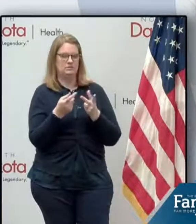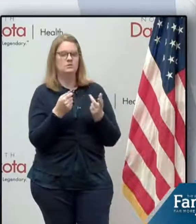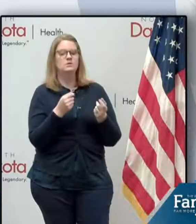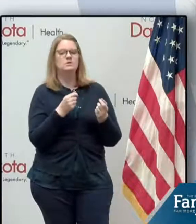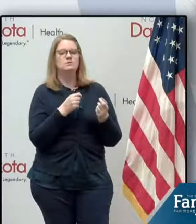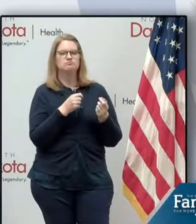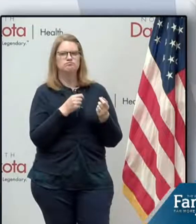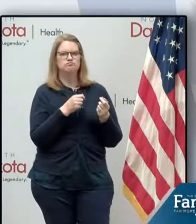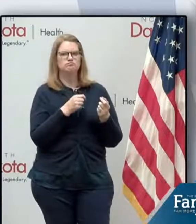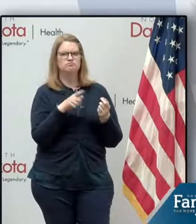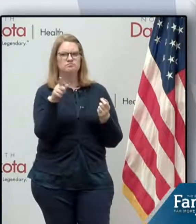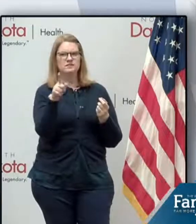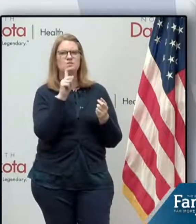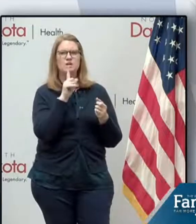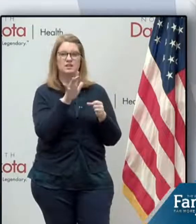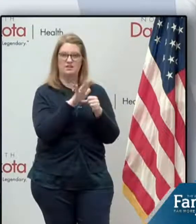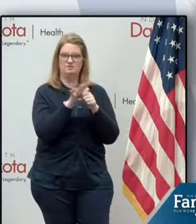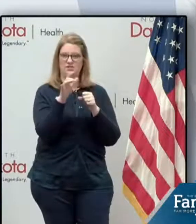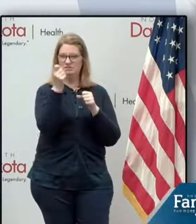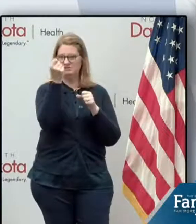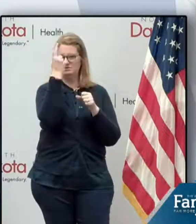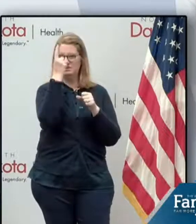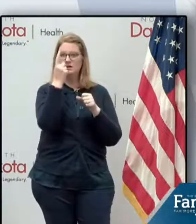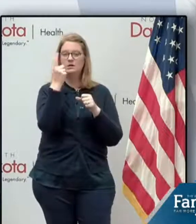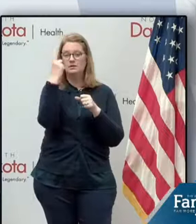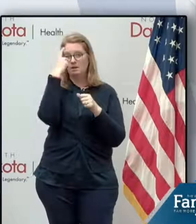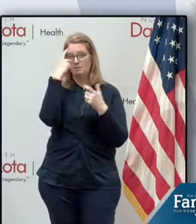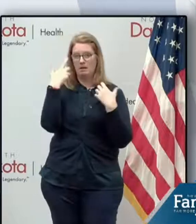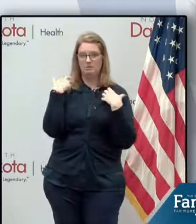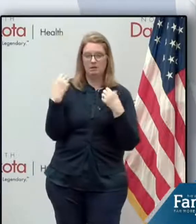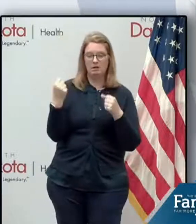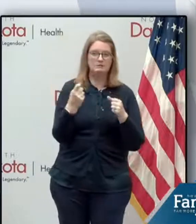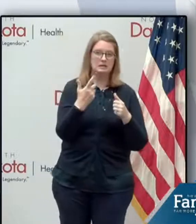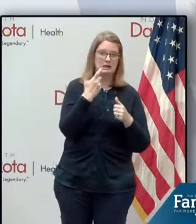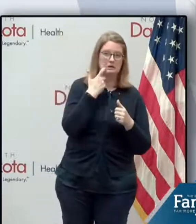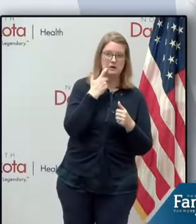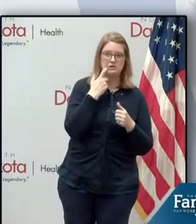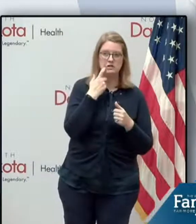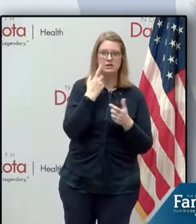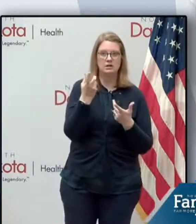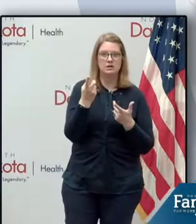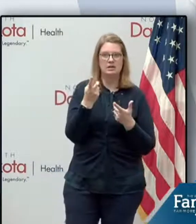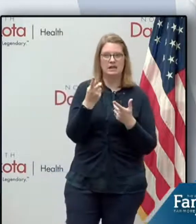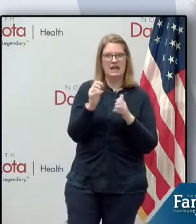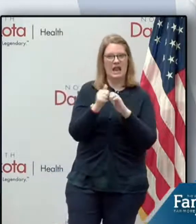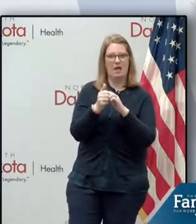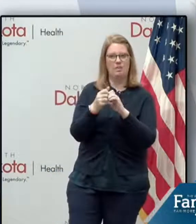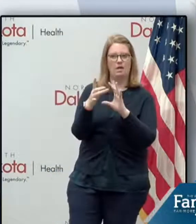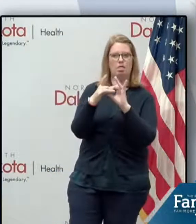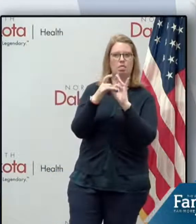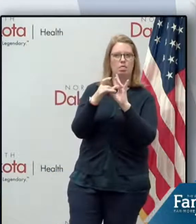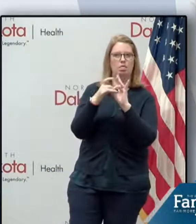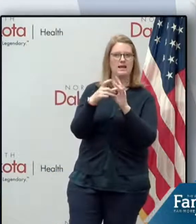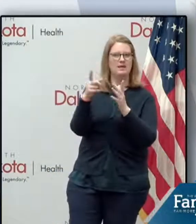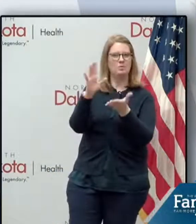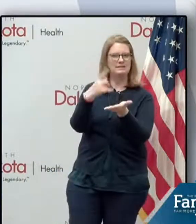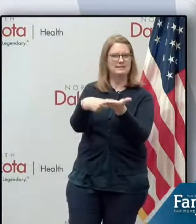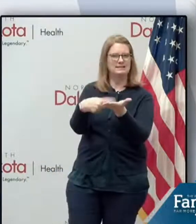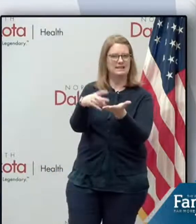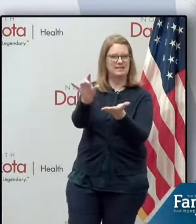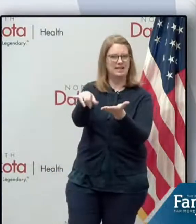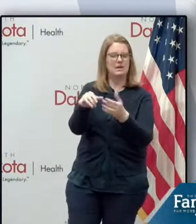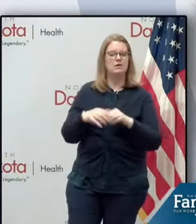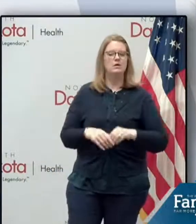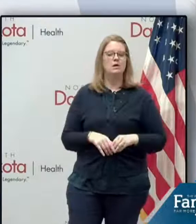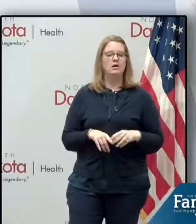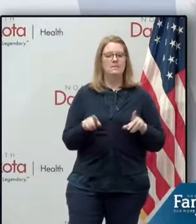he understands the intersection between mental illness and addiction, which is what he will talk about at Recovery Reinvented. We